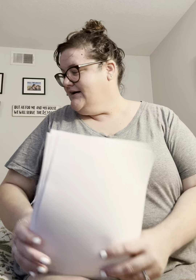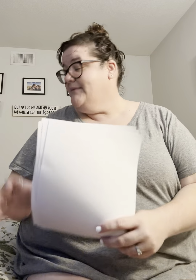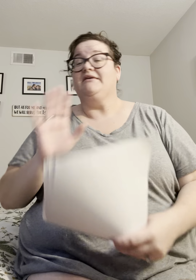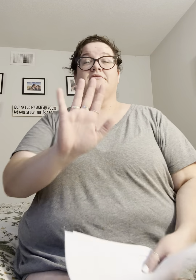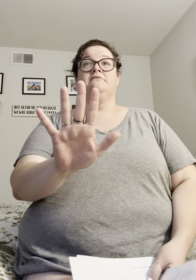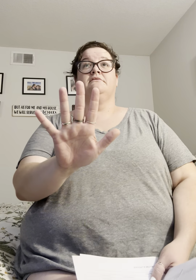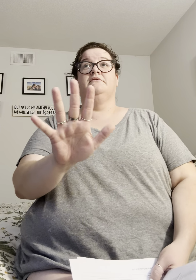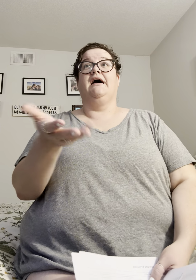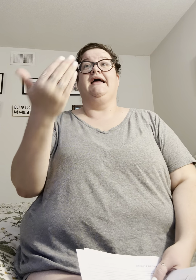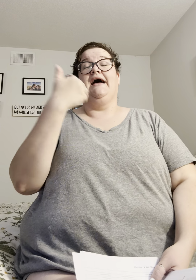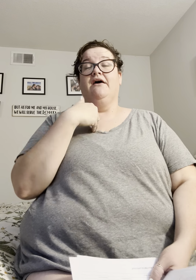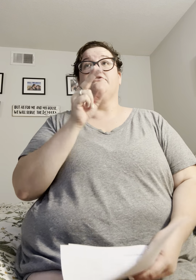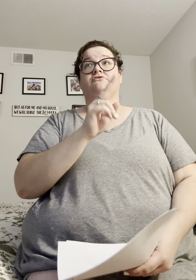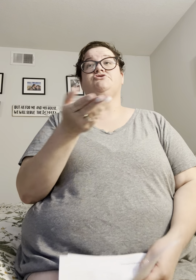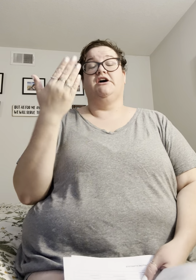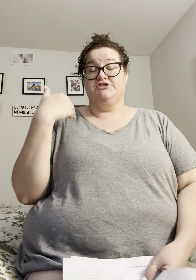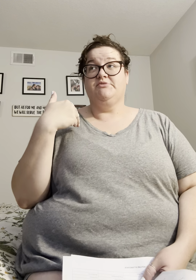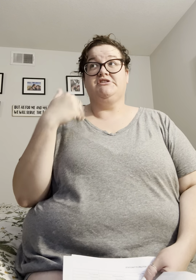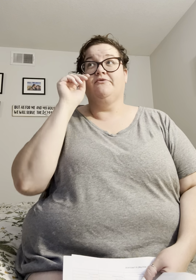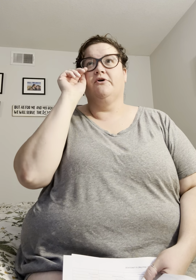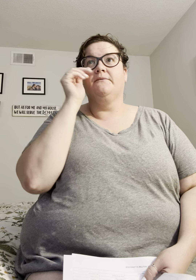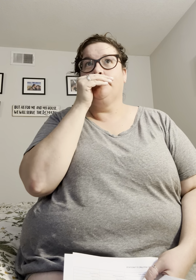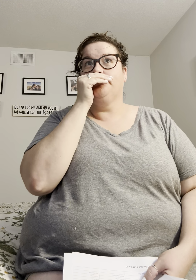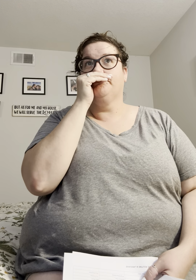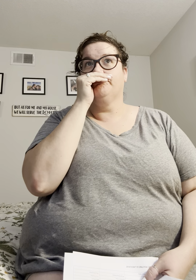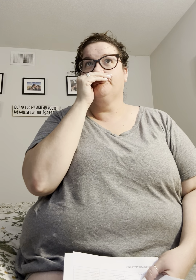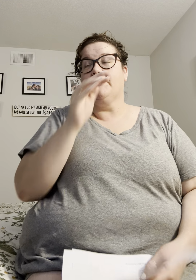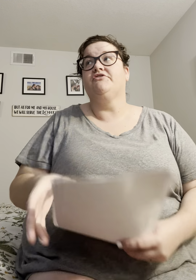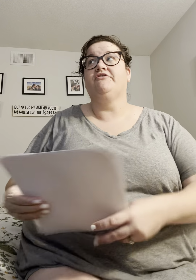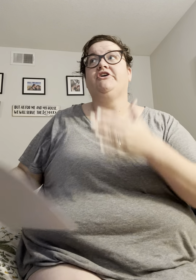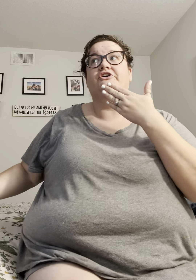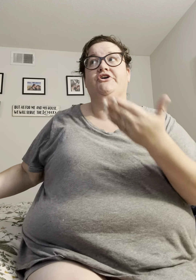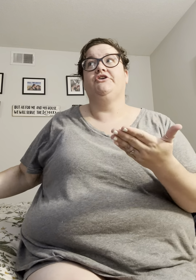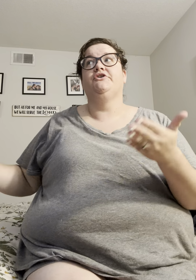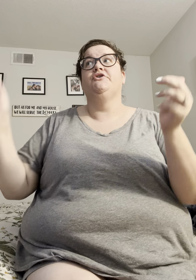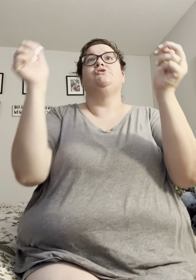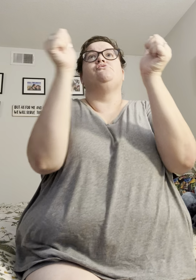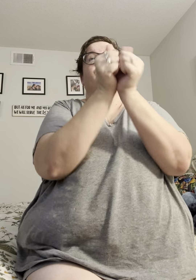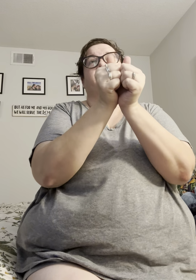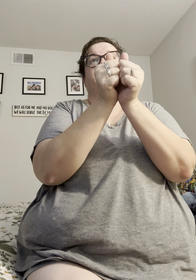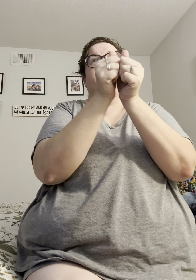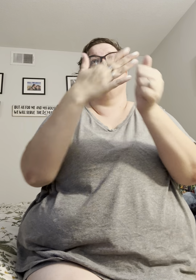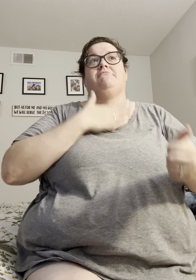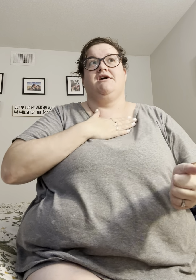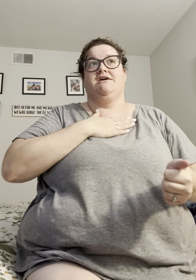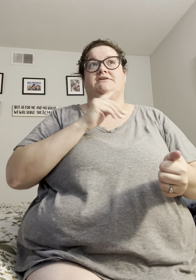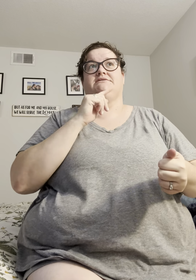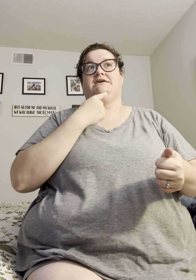mean, I have used chat GPT before. They're very good with my